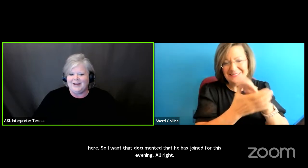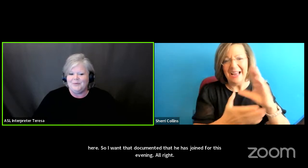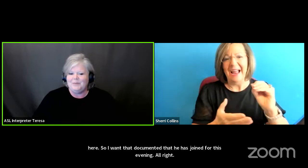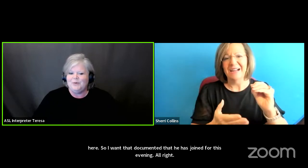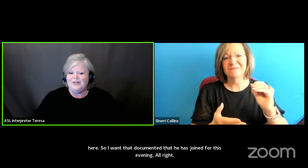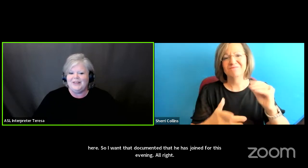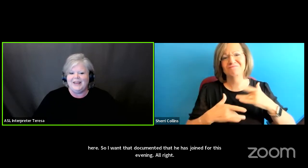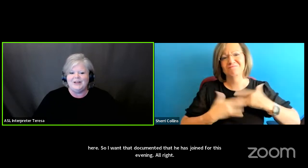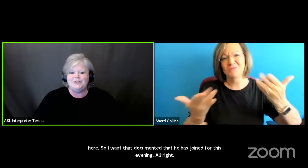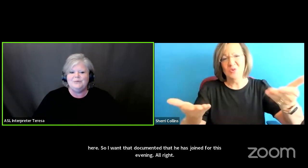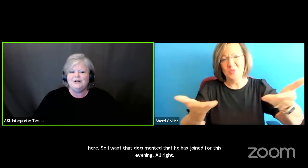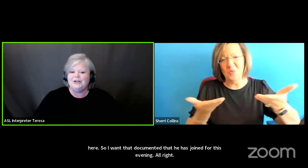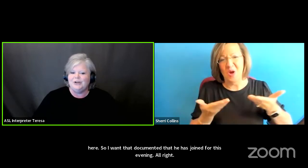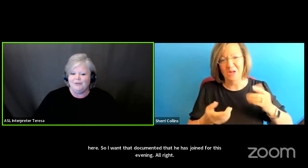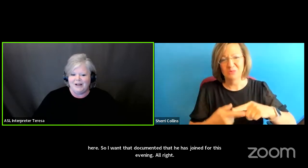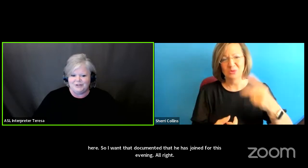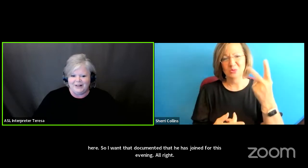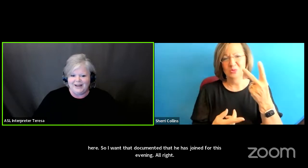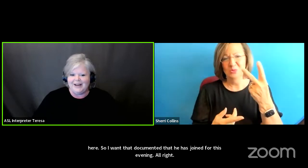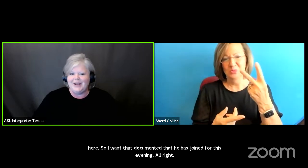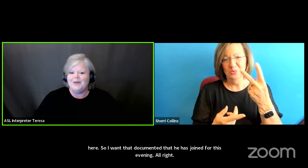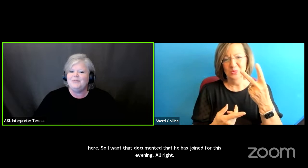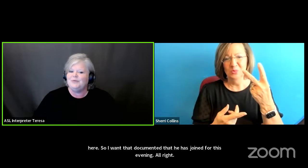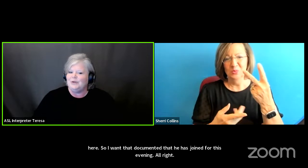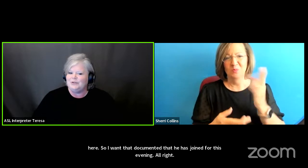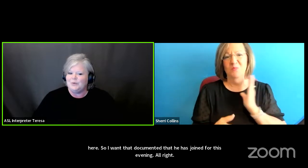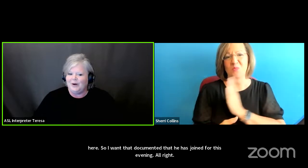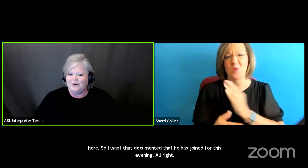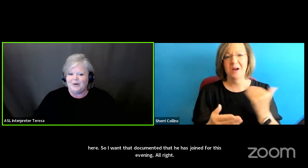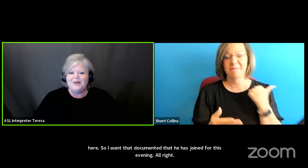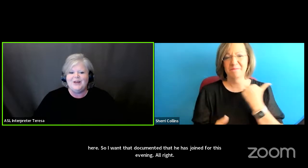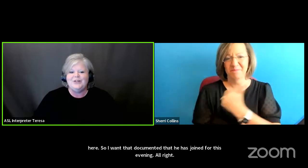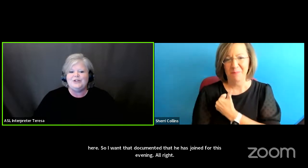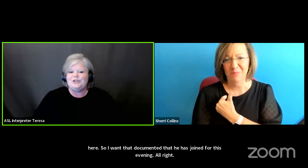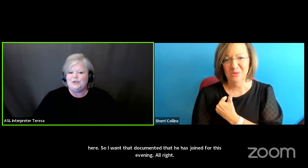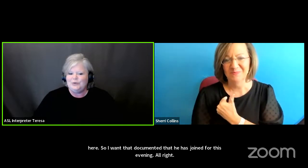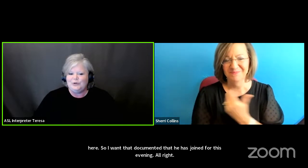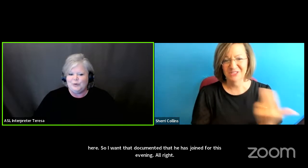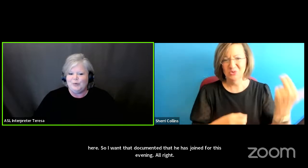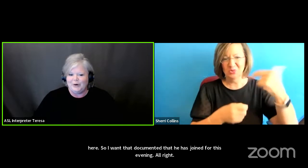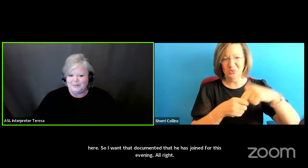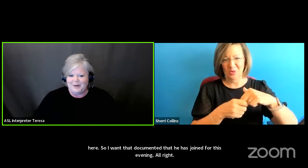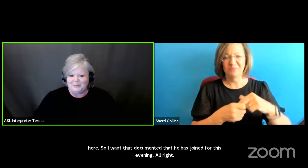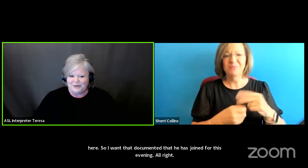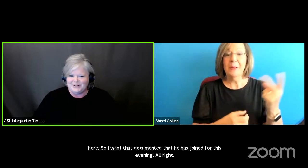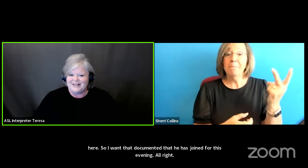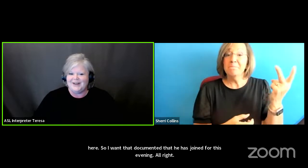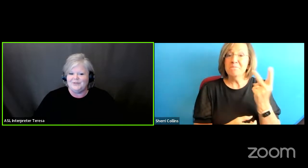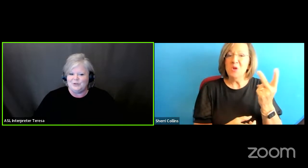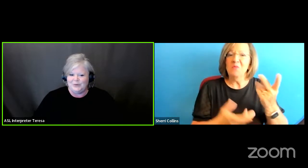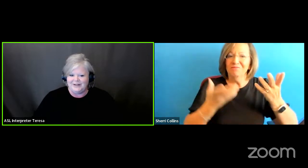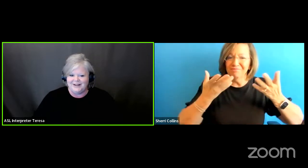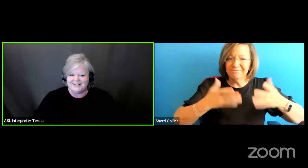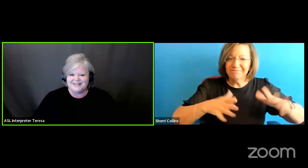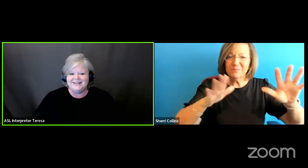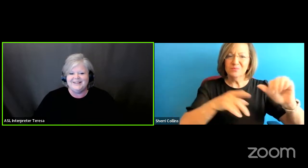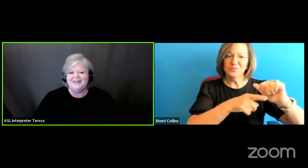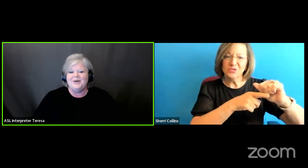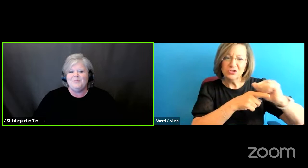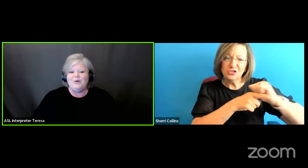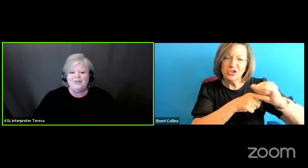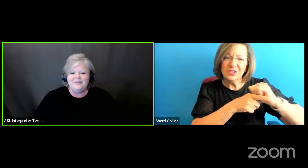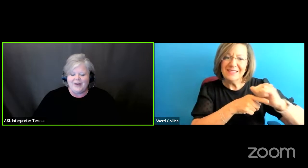Going back, one more thing, I do want to congratulate, and I am thrilled to welcome the 2 new board members that have joined